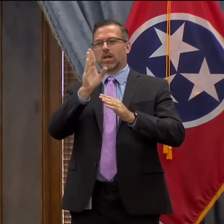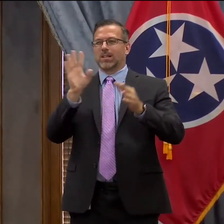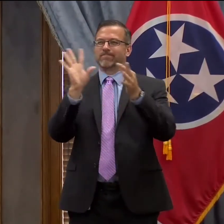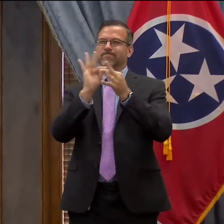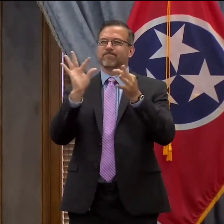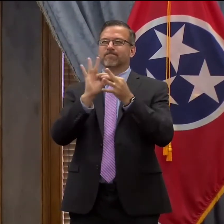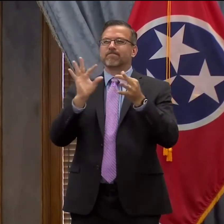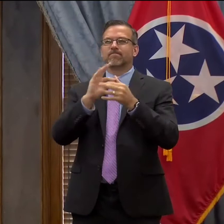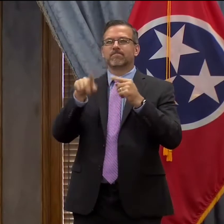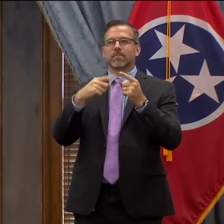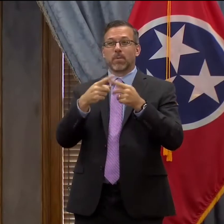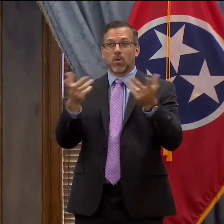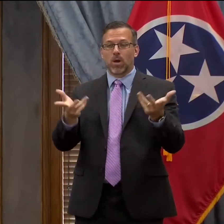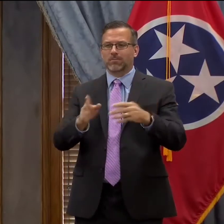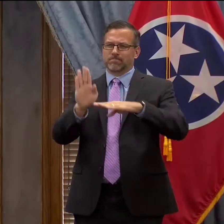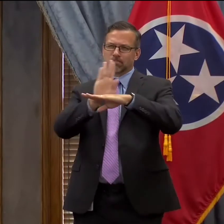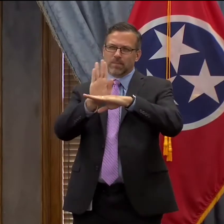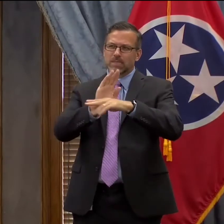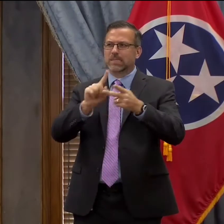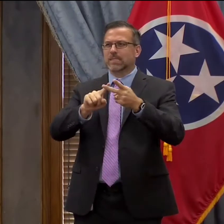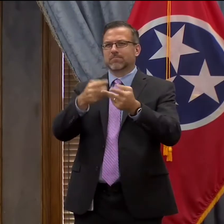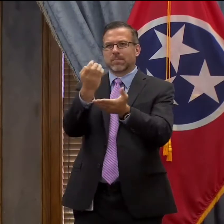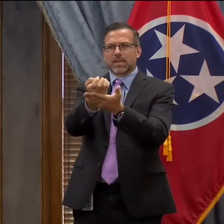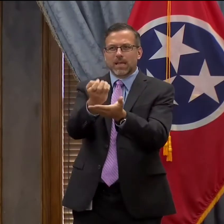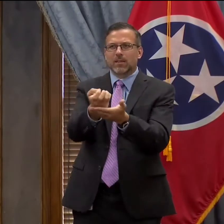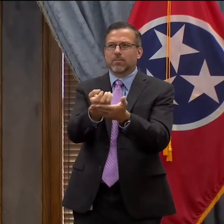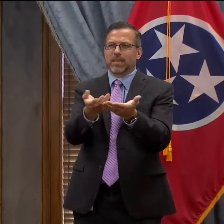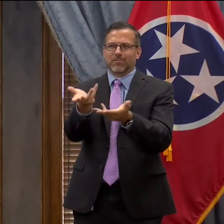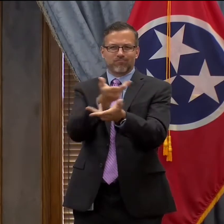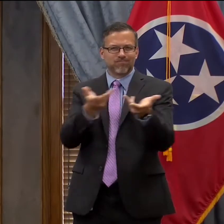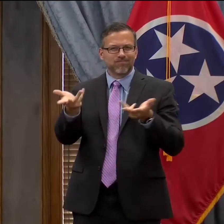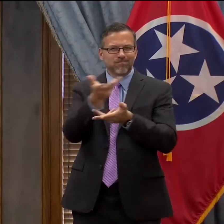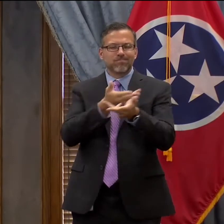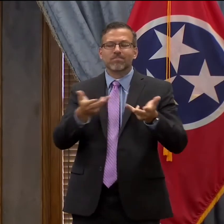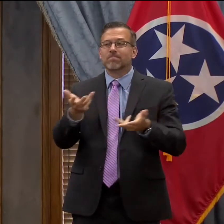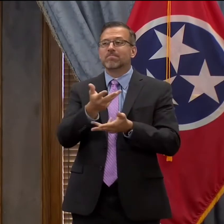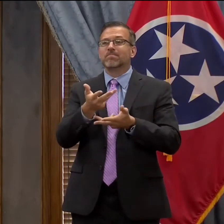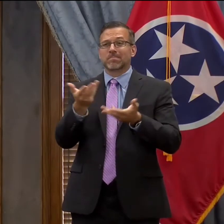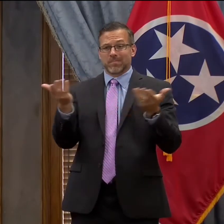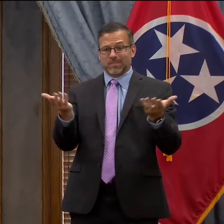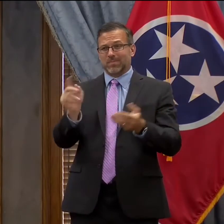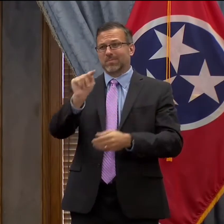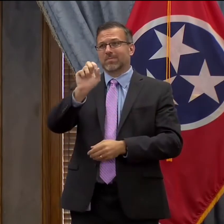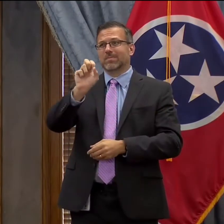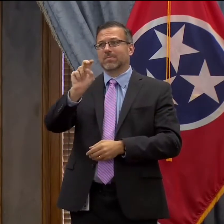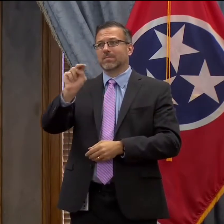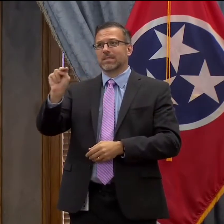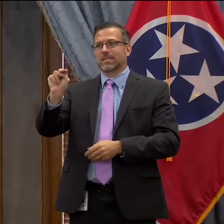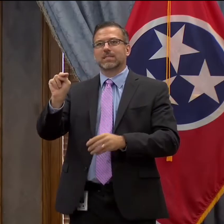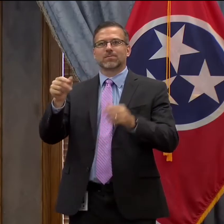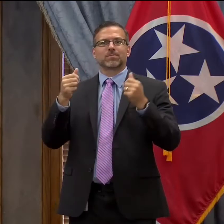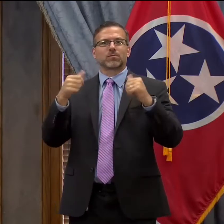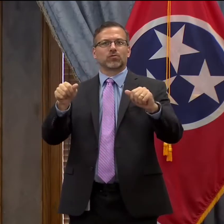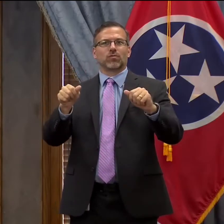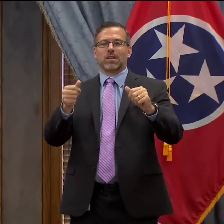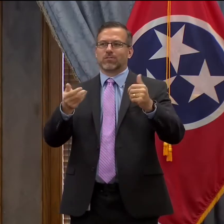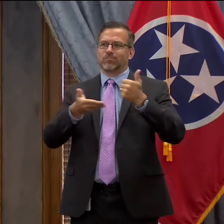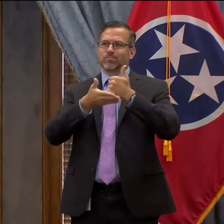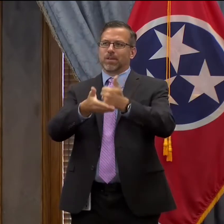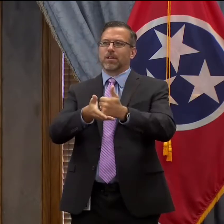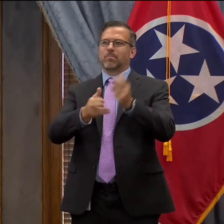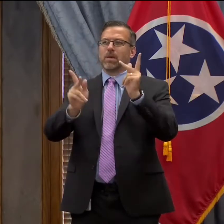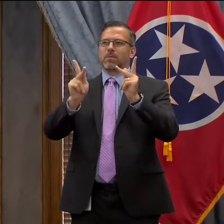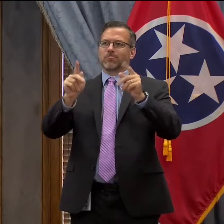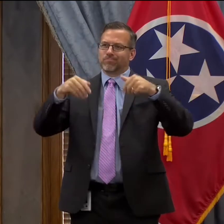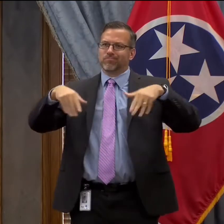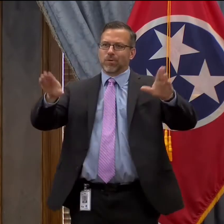our economy and about important developments in Tennessee's economy and efforts to get Tennesseans back to work. We'll also